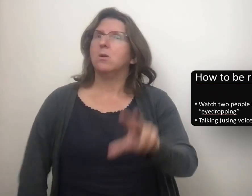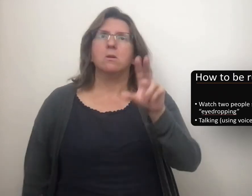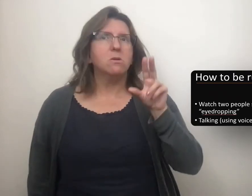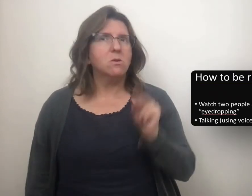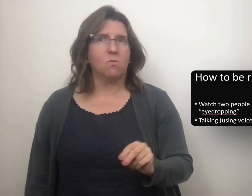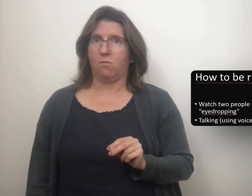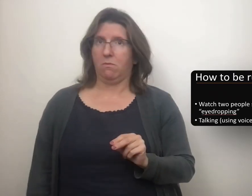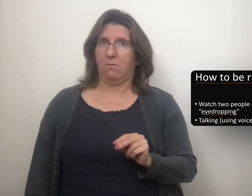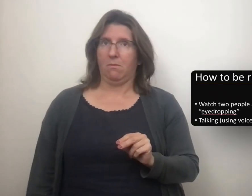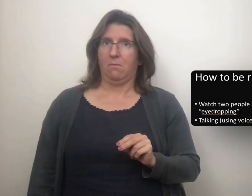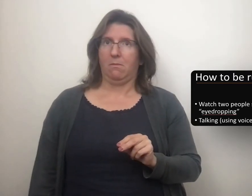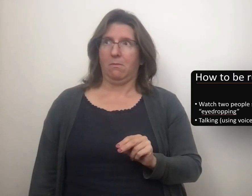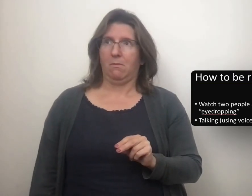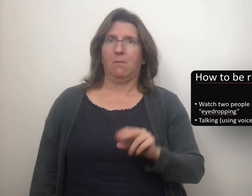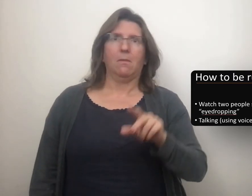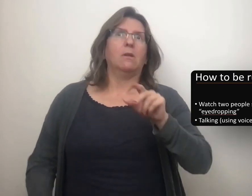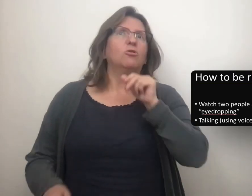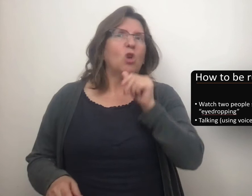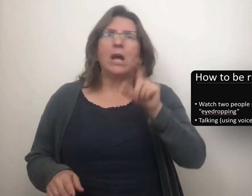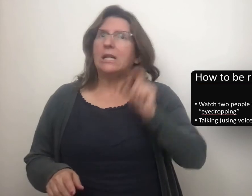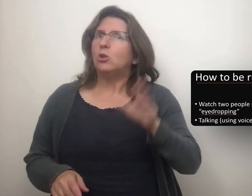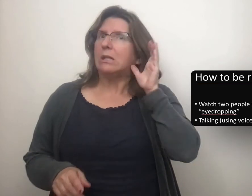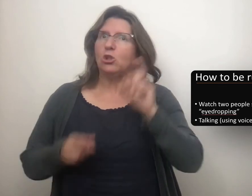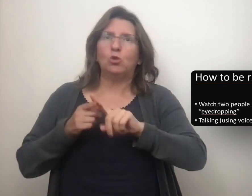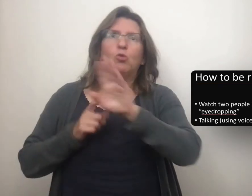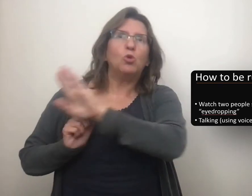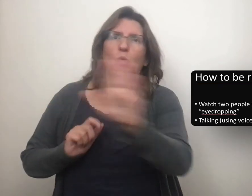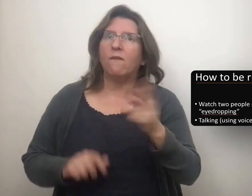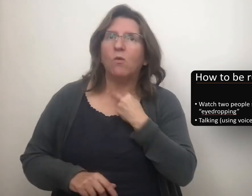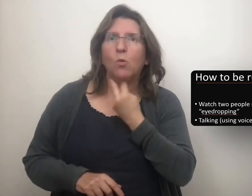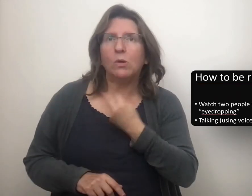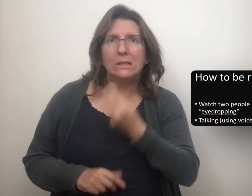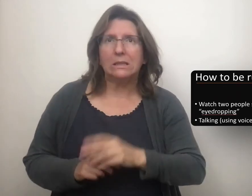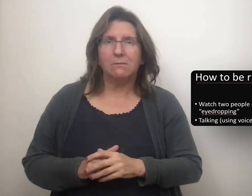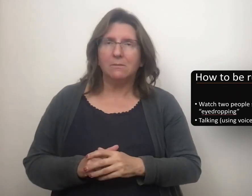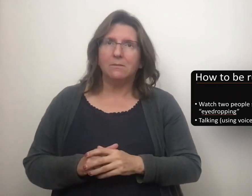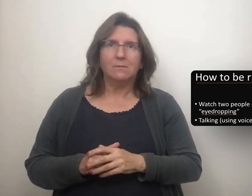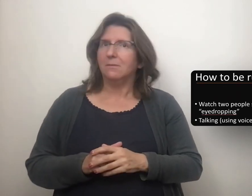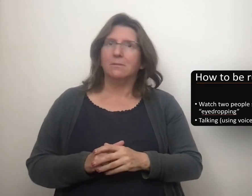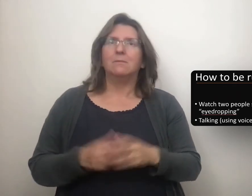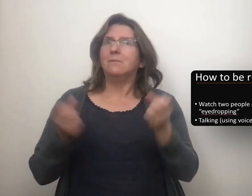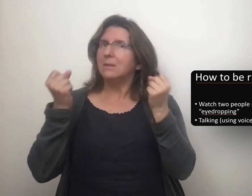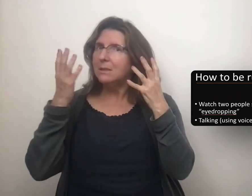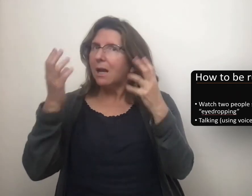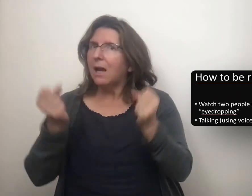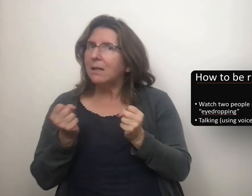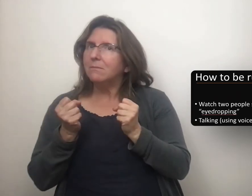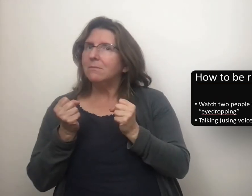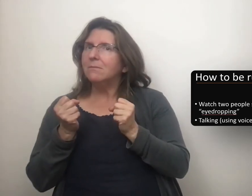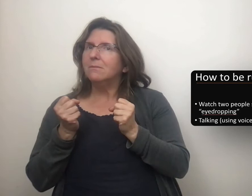Talking or speaking to the deaf person, expecting them to hear or speech read you when you can use